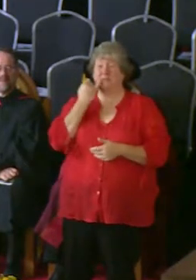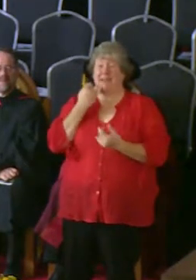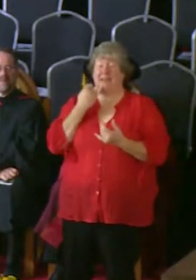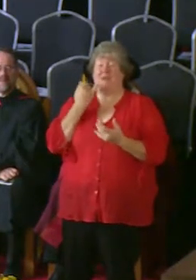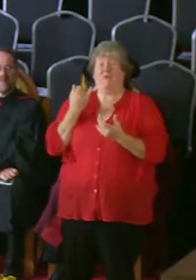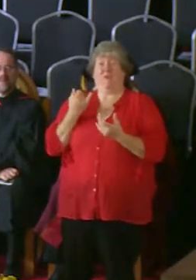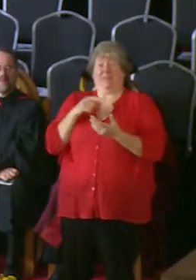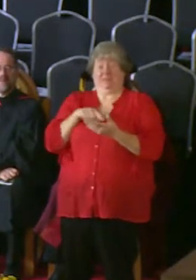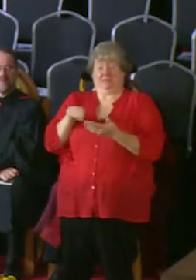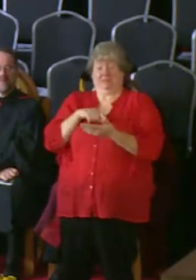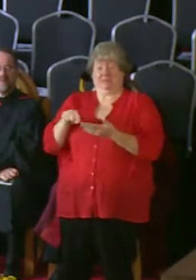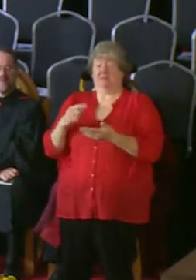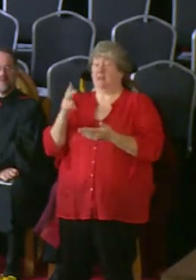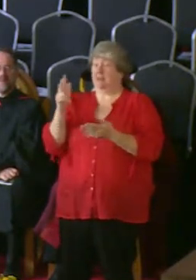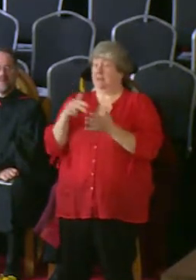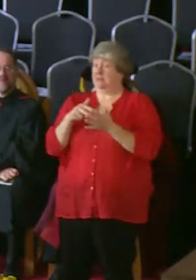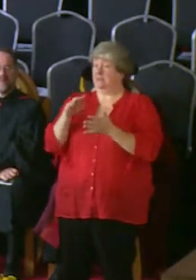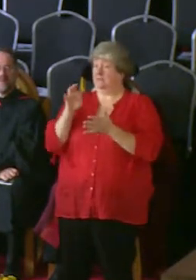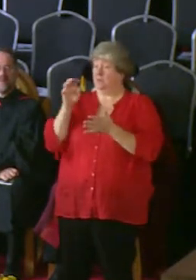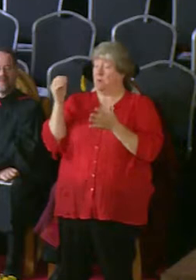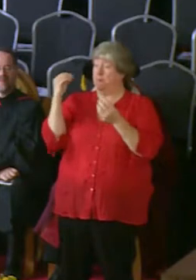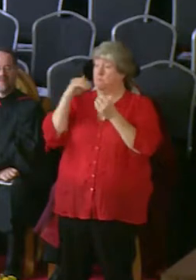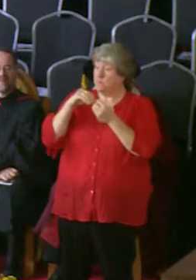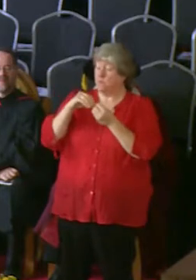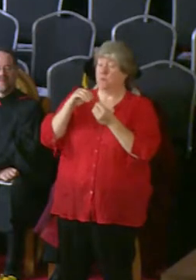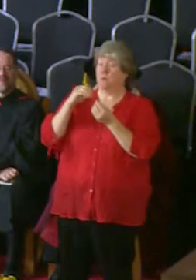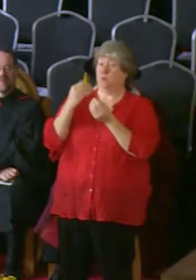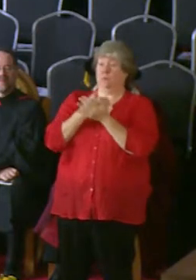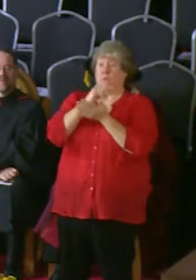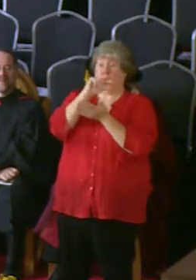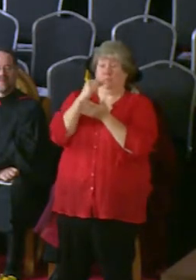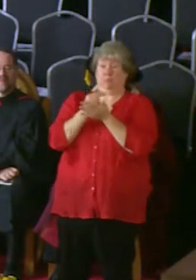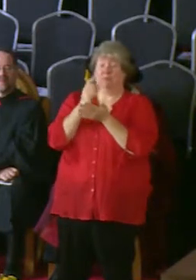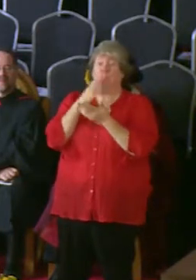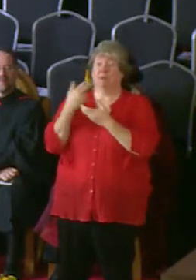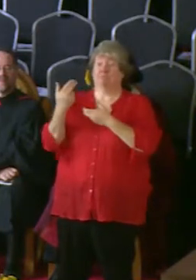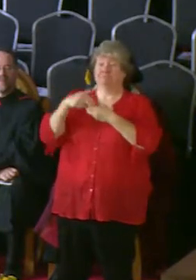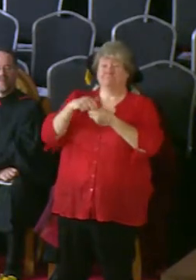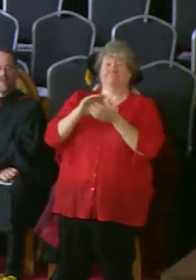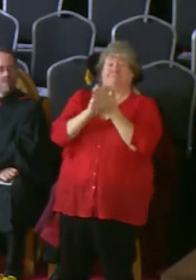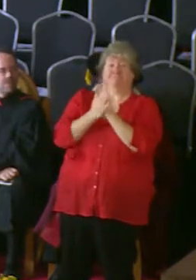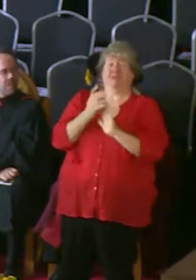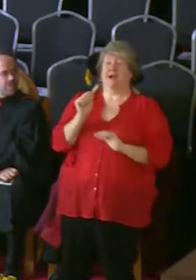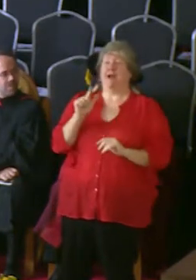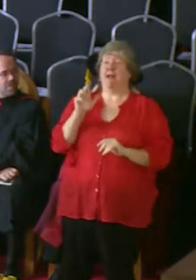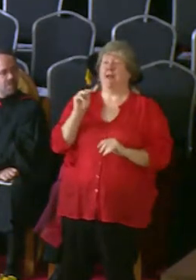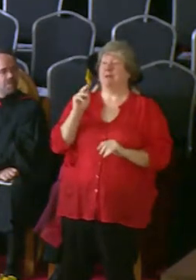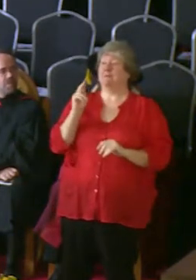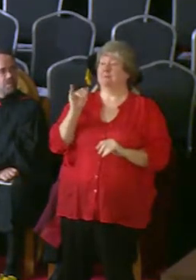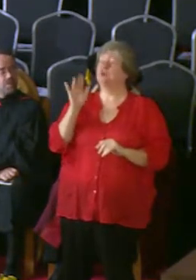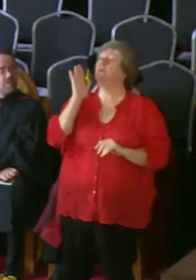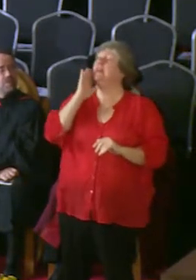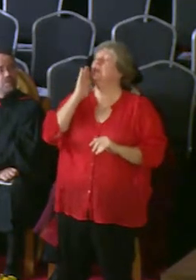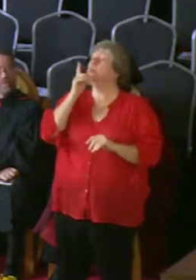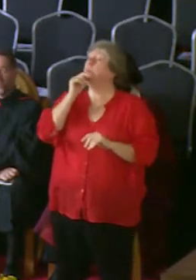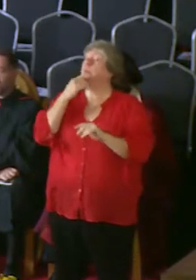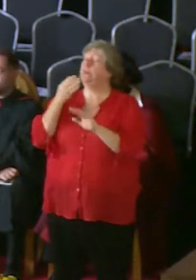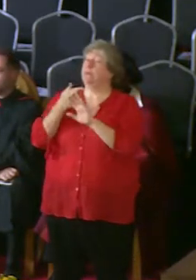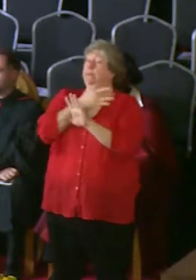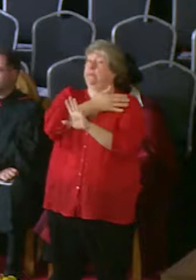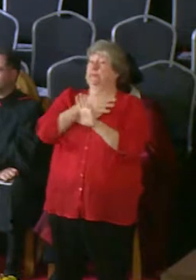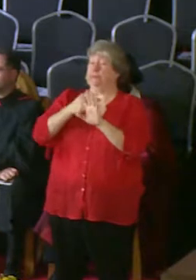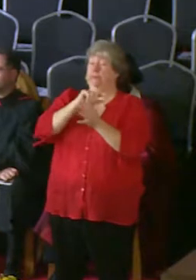more than 3,400 new graduates are joining that family. University of Guelph alumni now number more